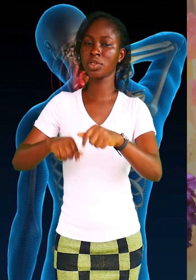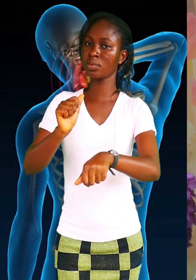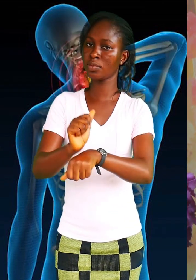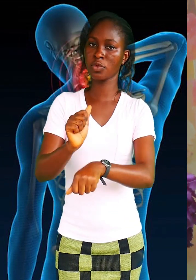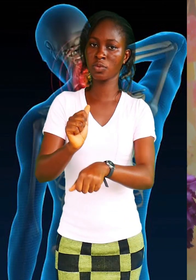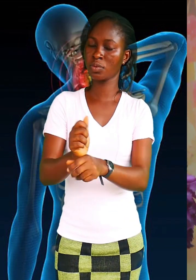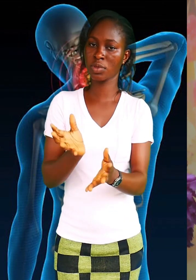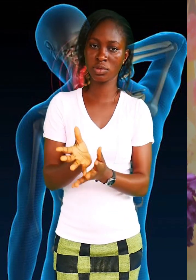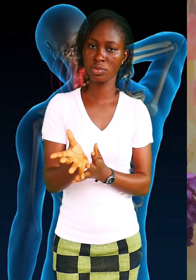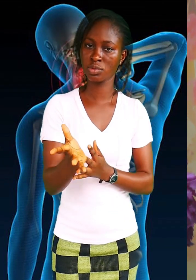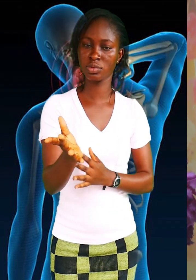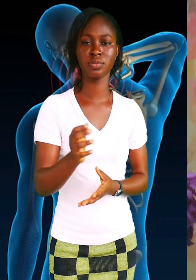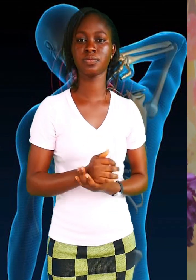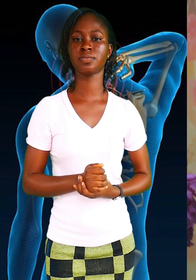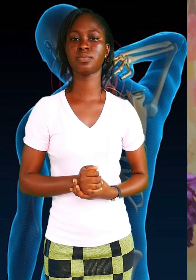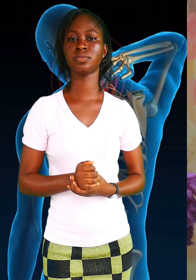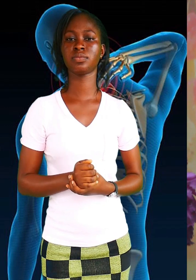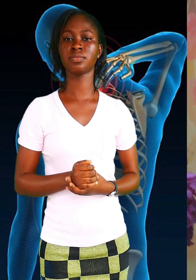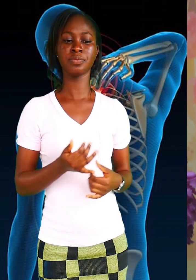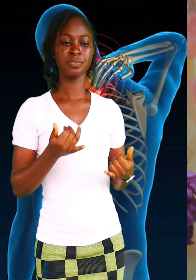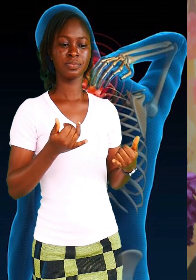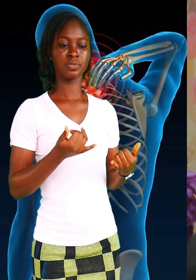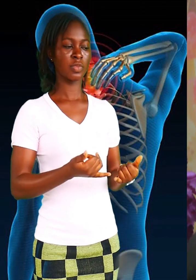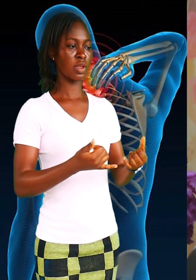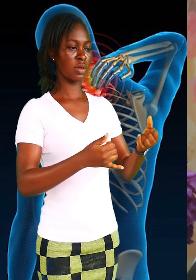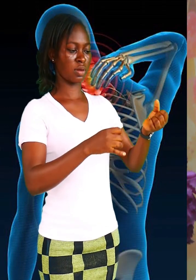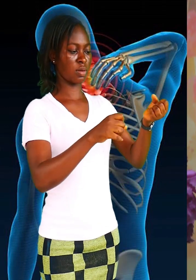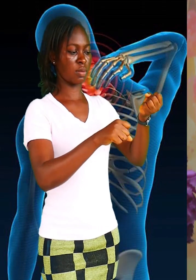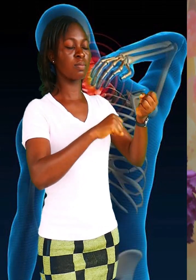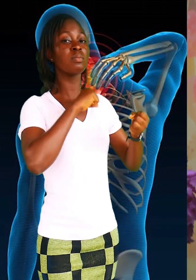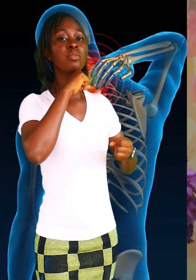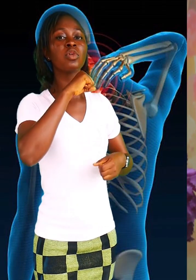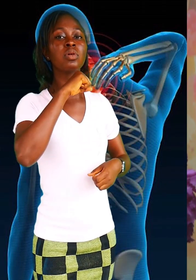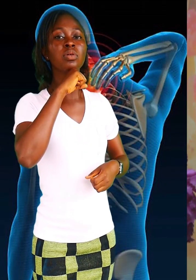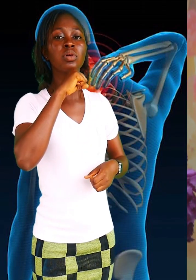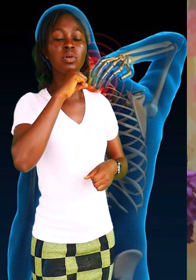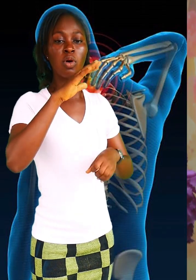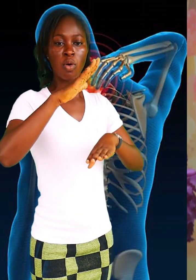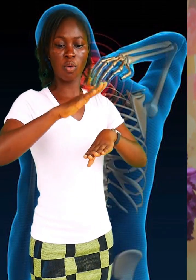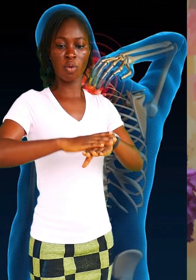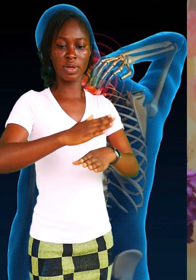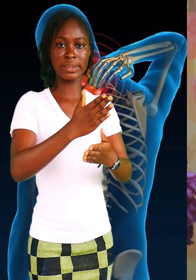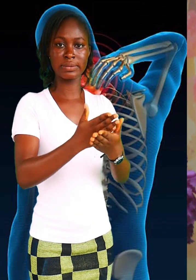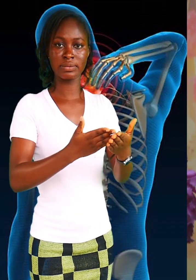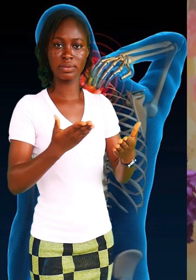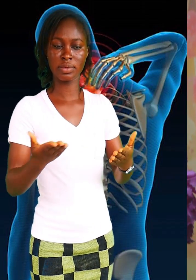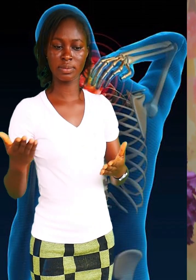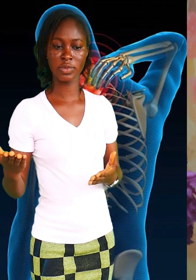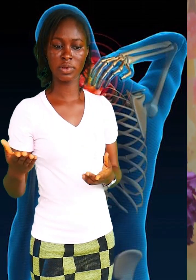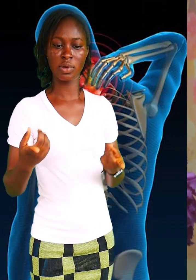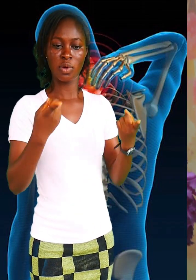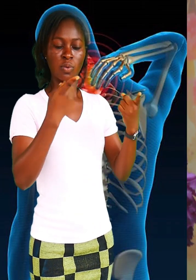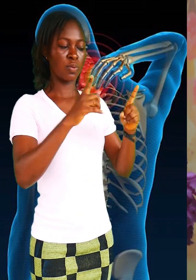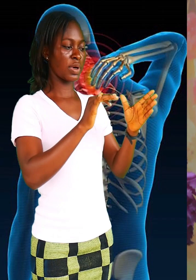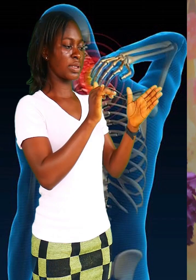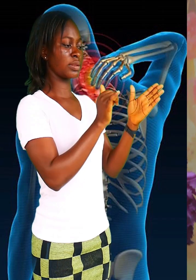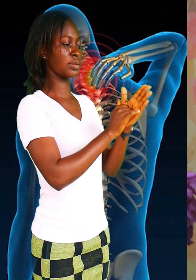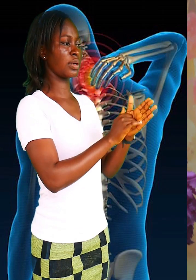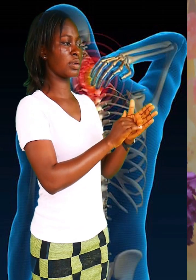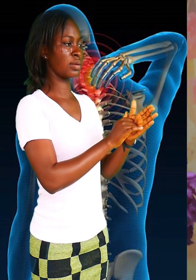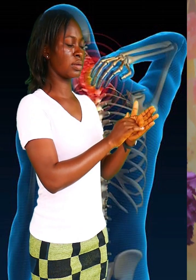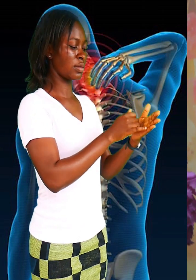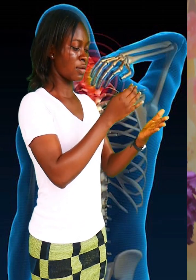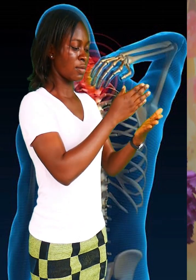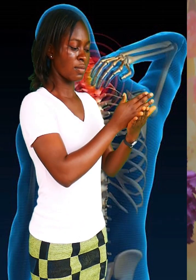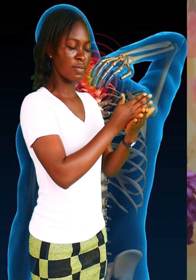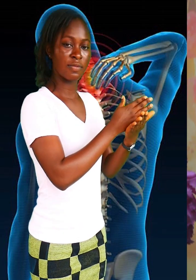e yade ogregre obi sa bro ni fe no disk a e no na wo ba ko aso te se awe yesi bibi awe bibi awe adekura ye kase